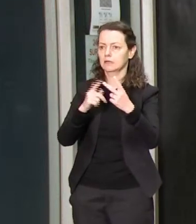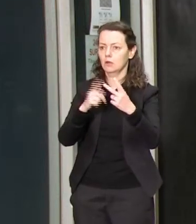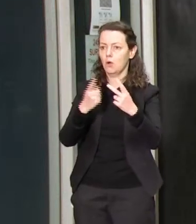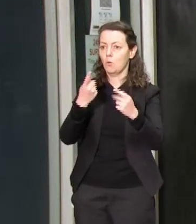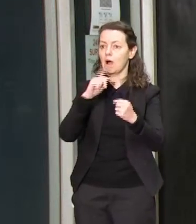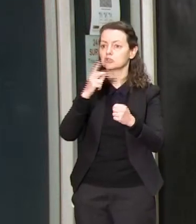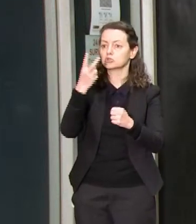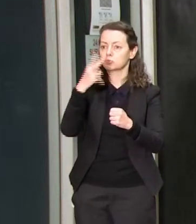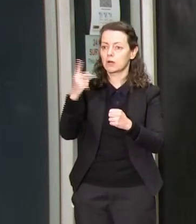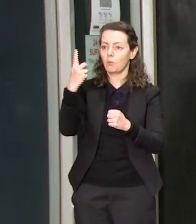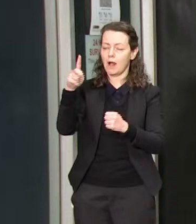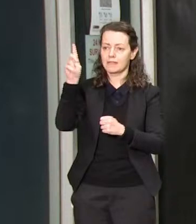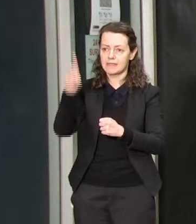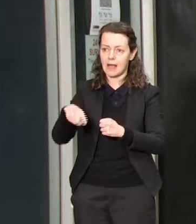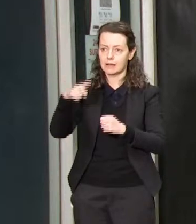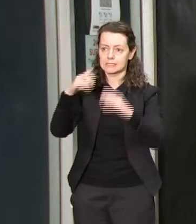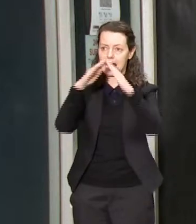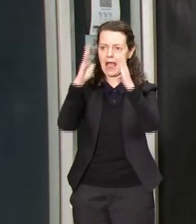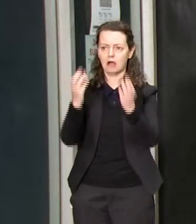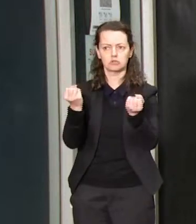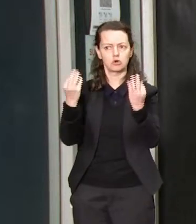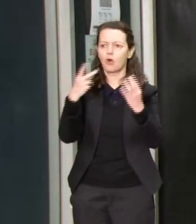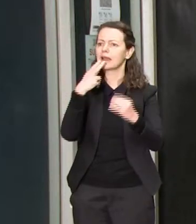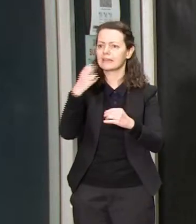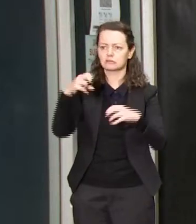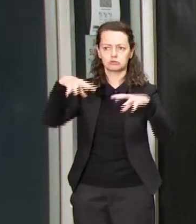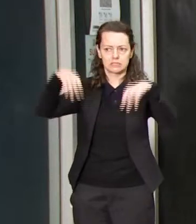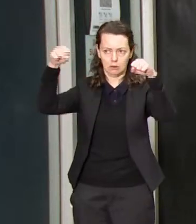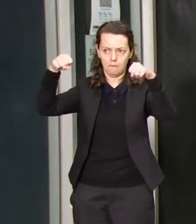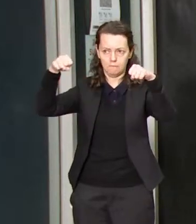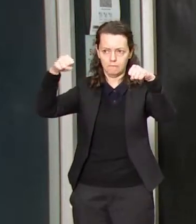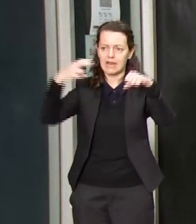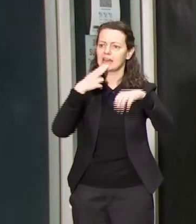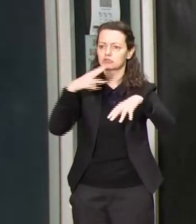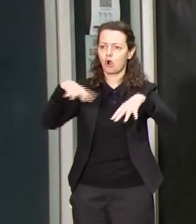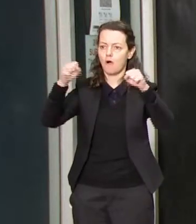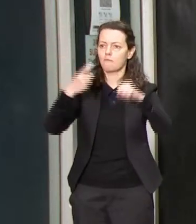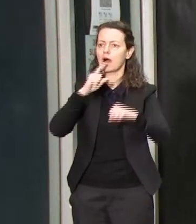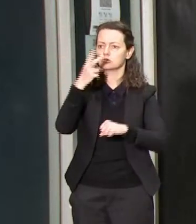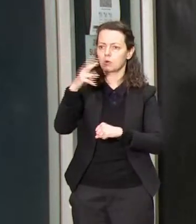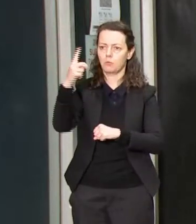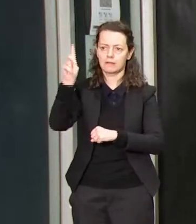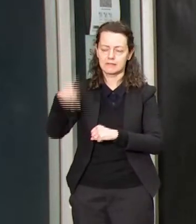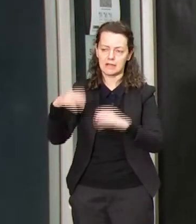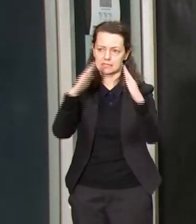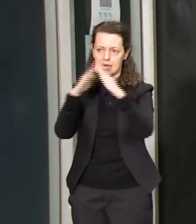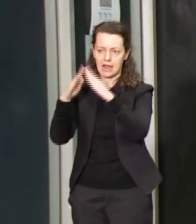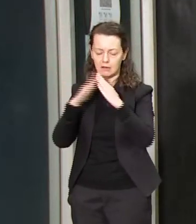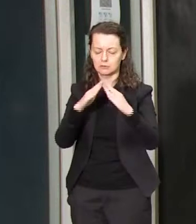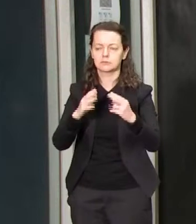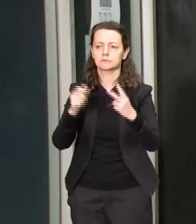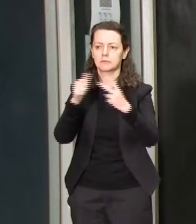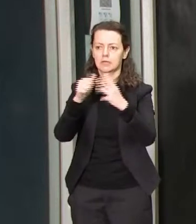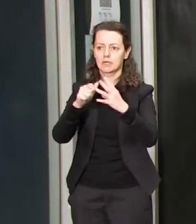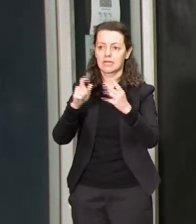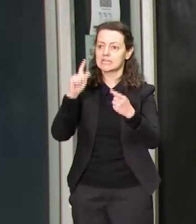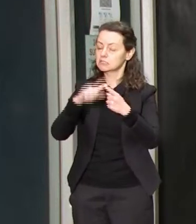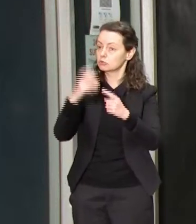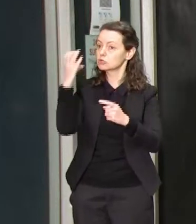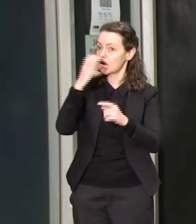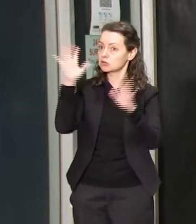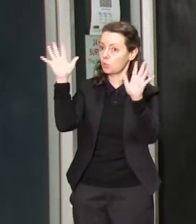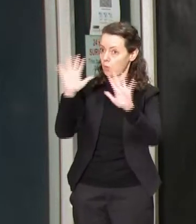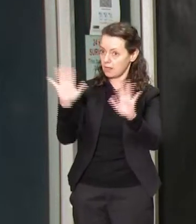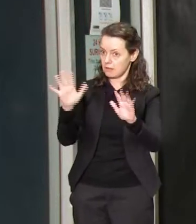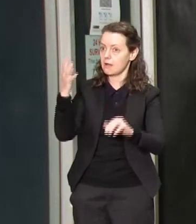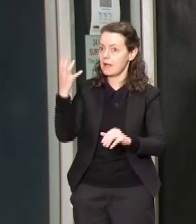than 121,000 homes that are without power. There are weather warnings still in place across the state, and as I said,